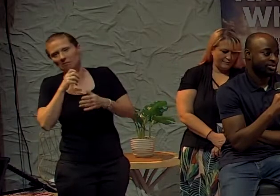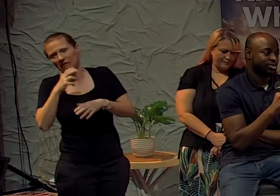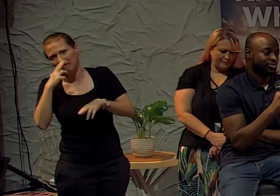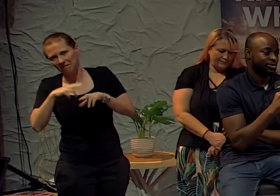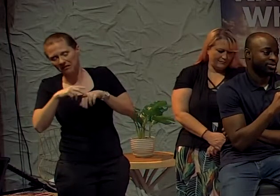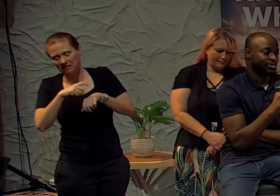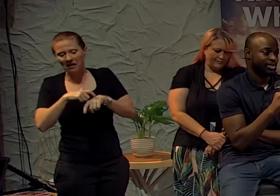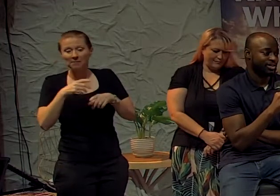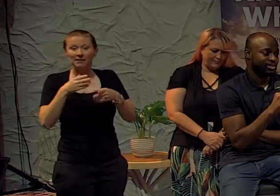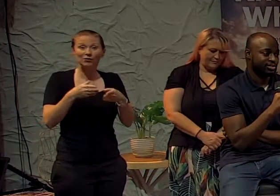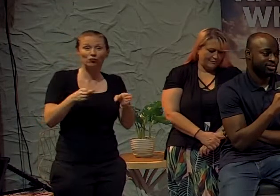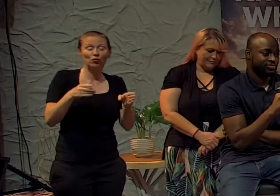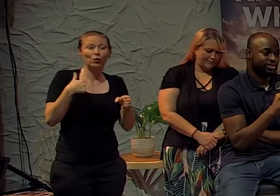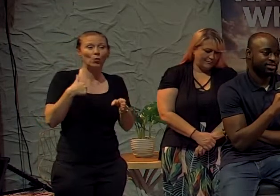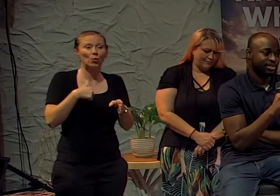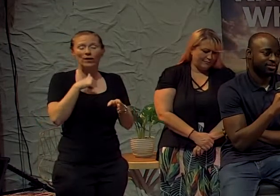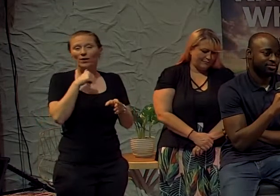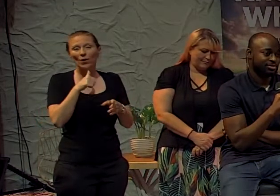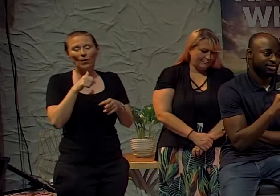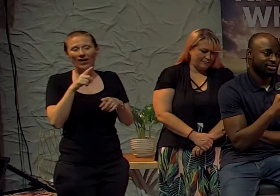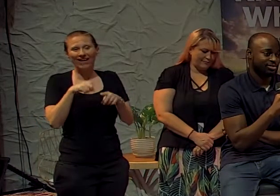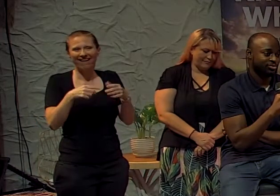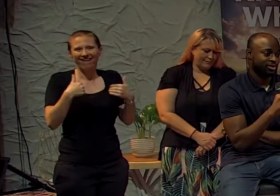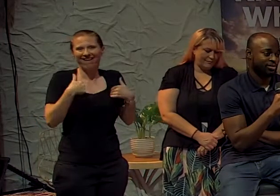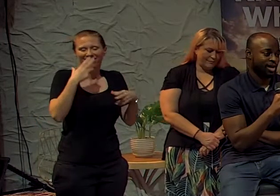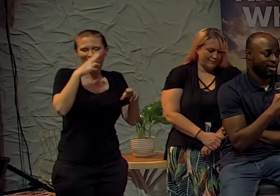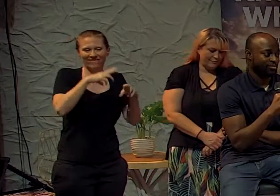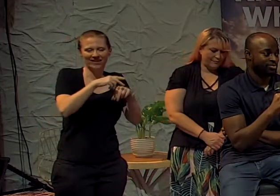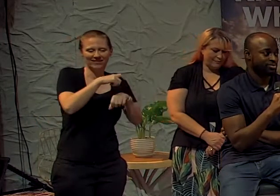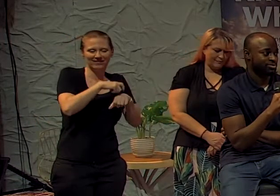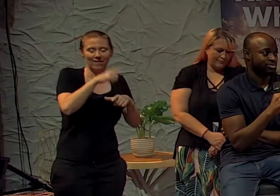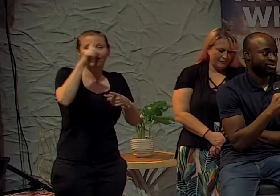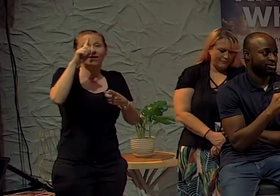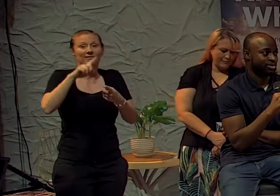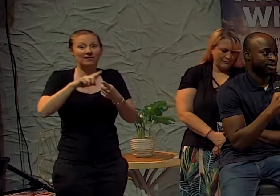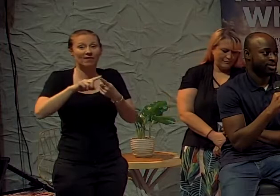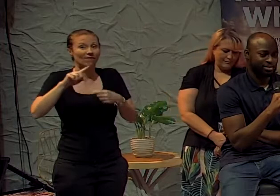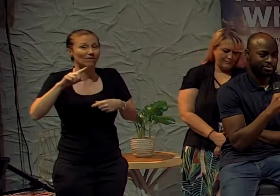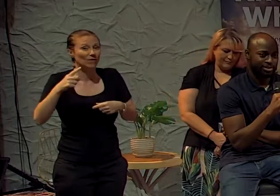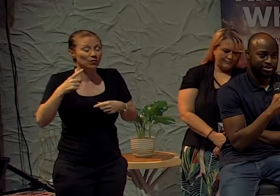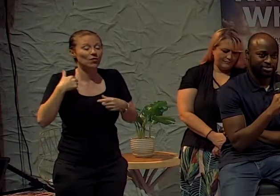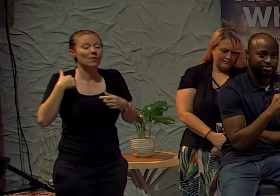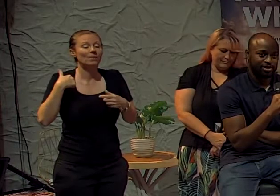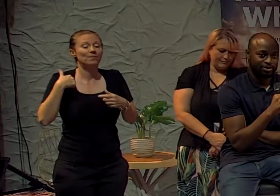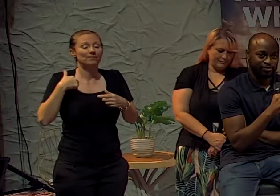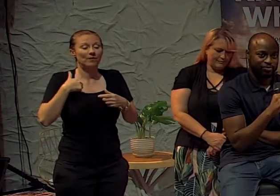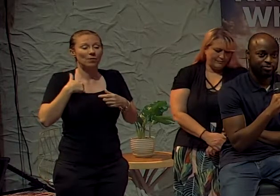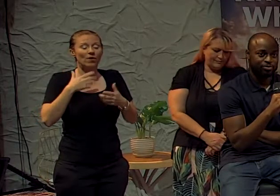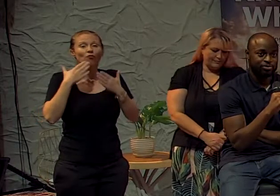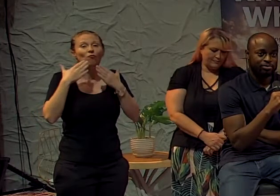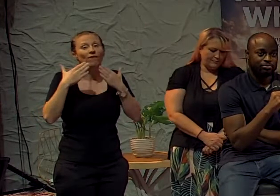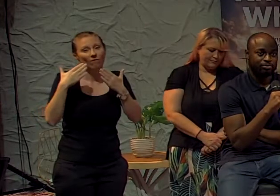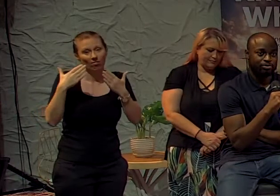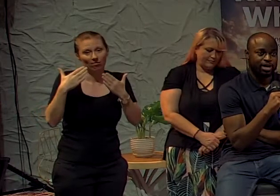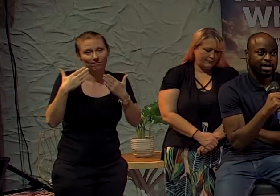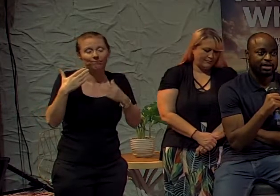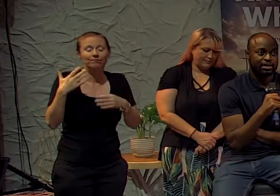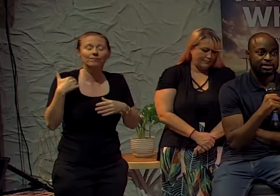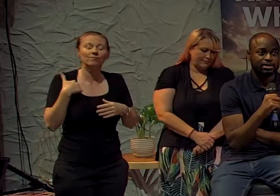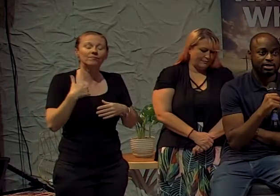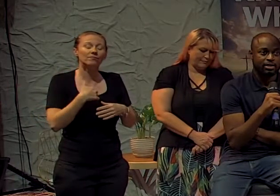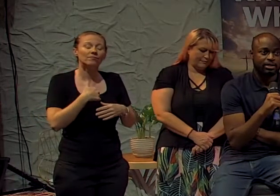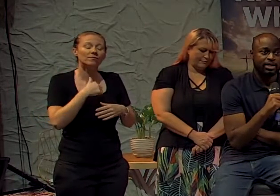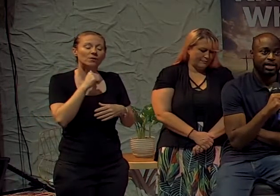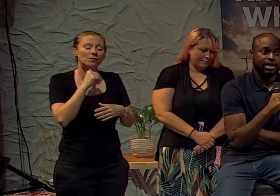generally we don't get to those fun times until we are able to get to a place of just being grateful. When we're